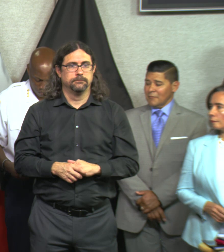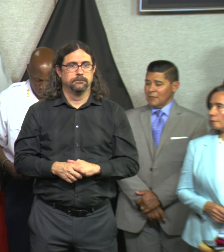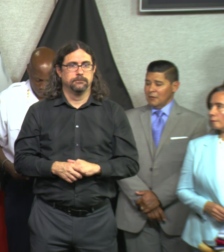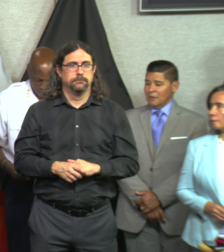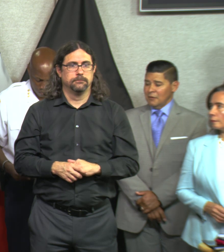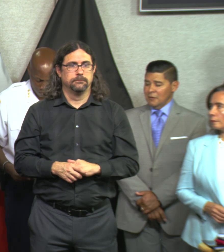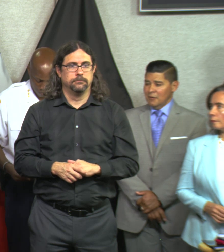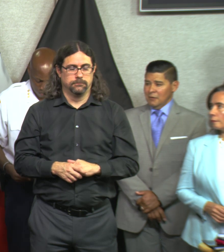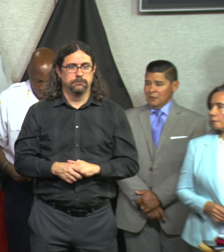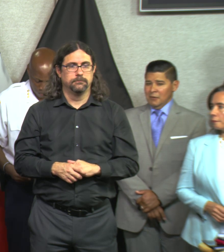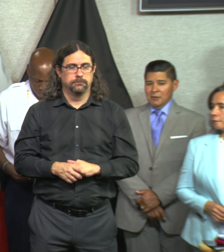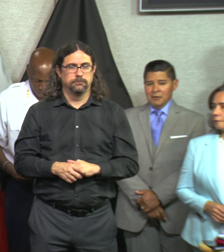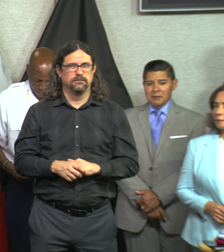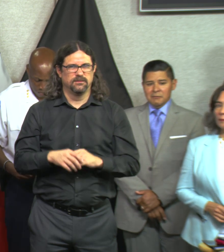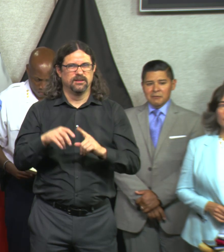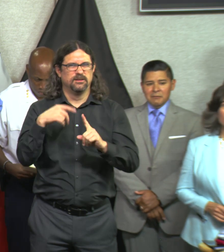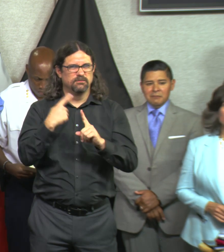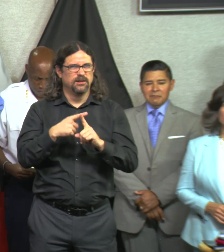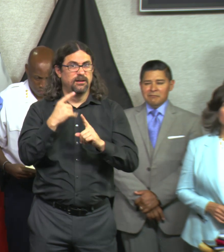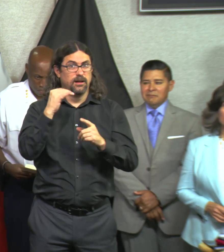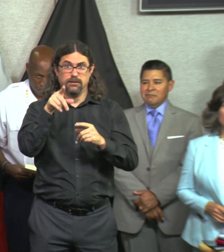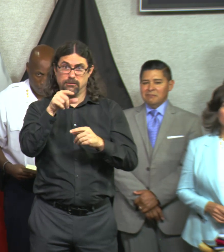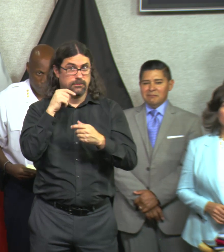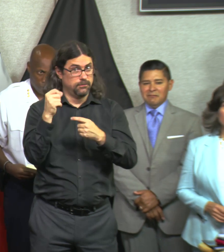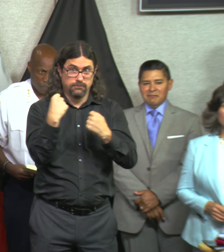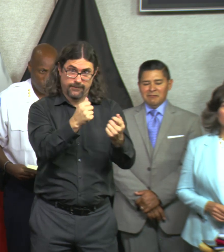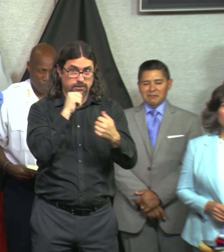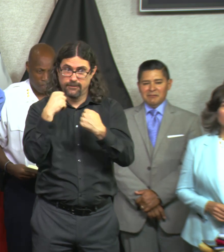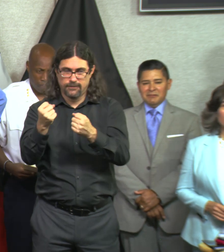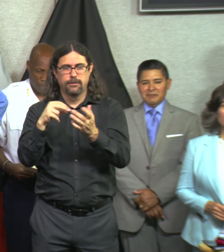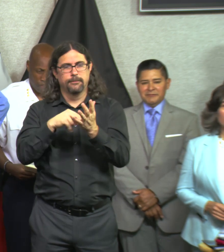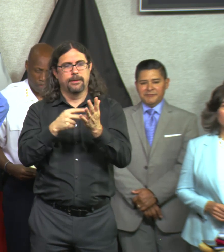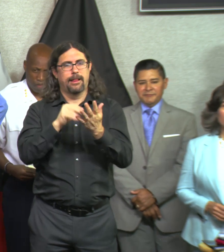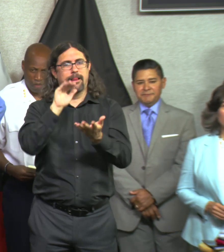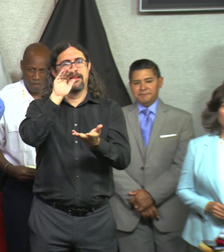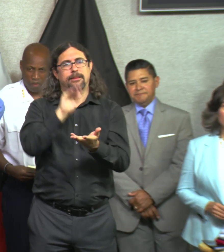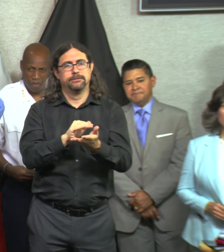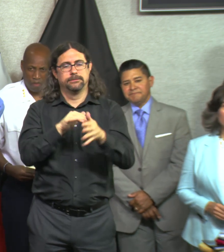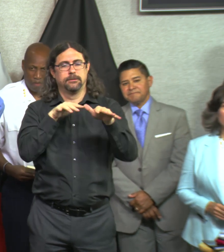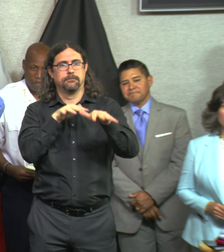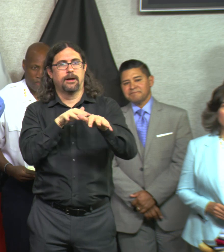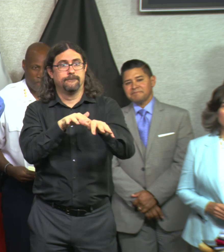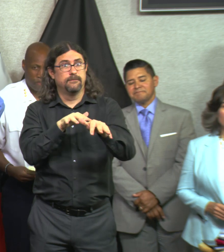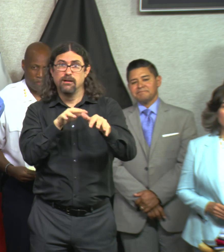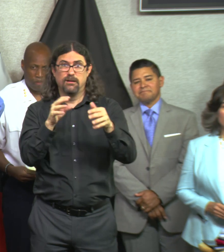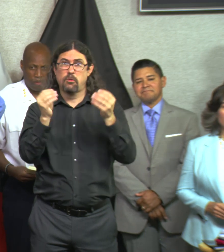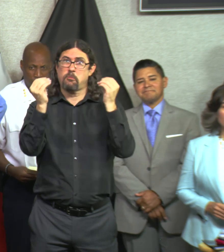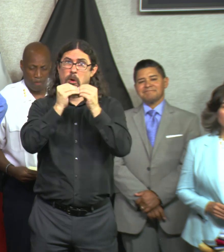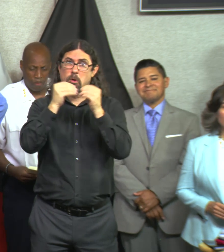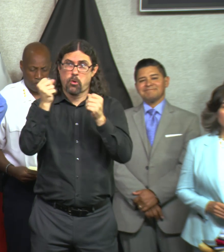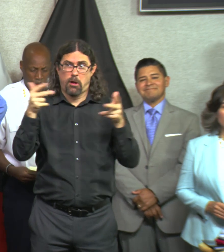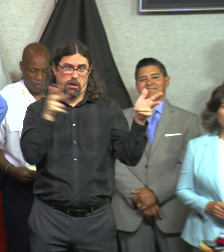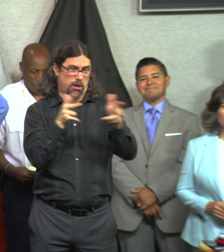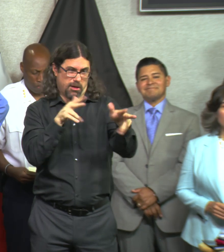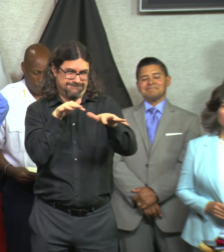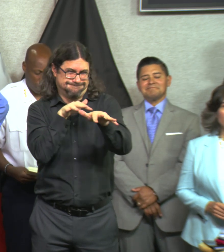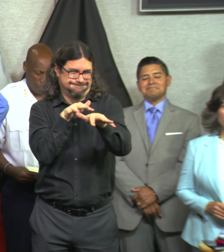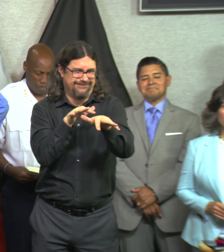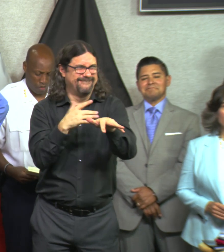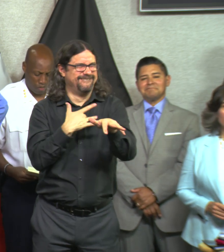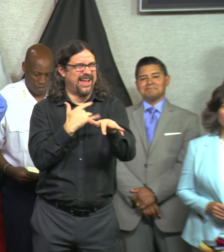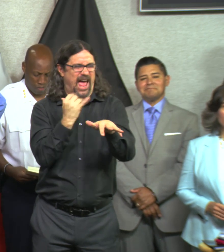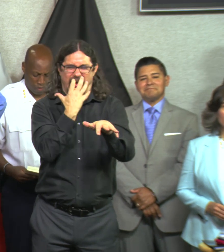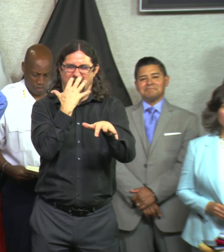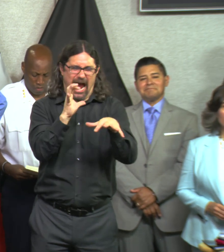just stay put. Okay, other questions? Yes. Ford from Channel 11, Howard.